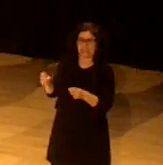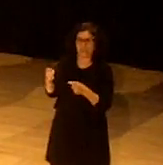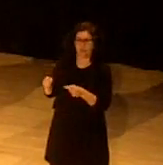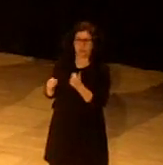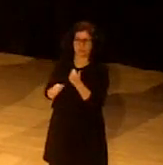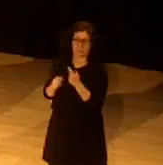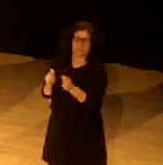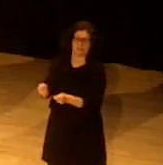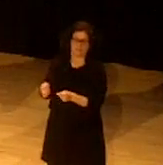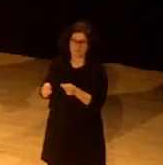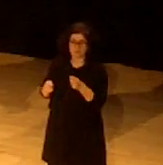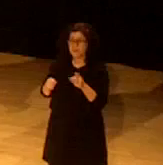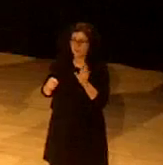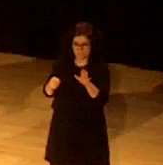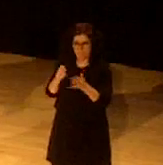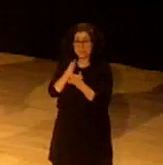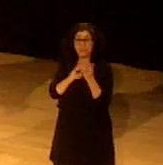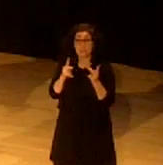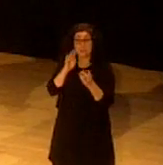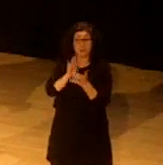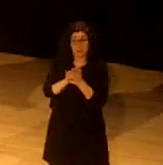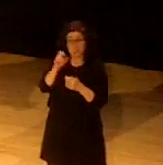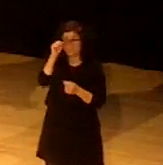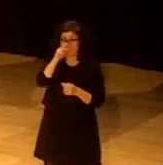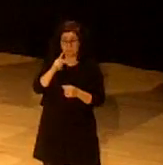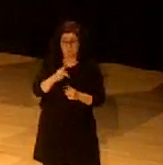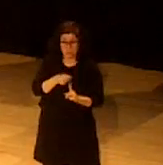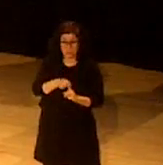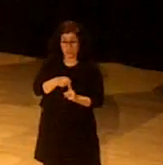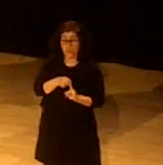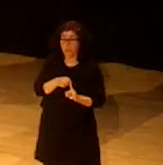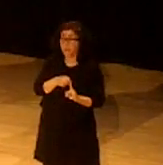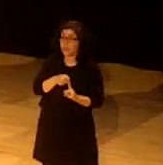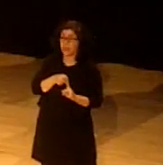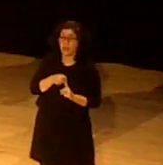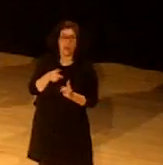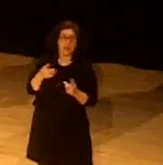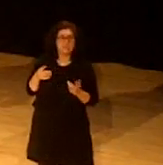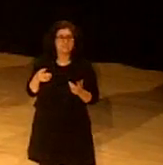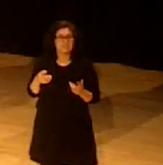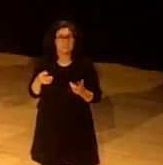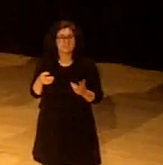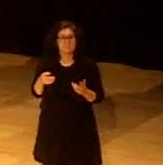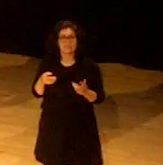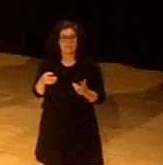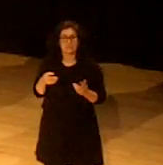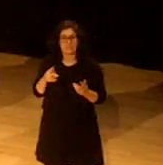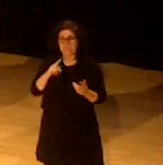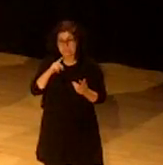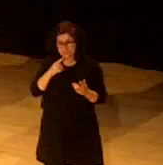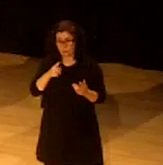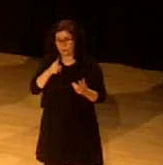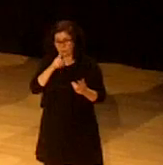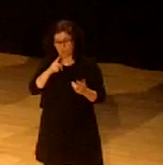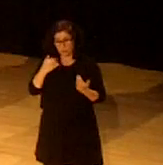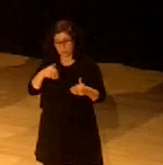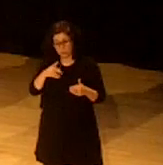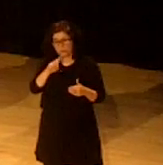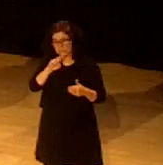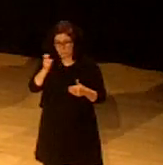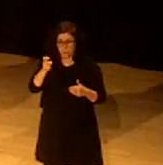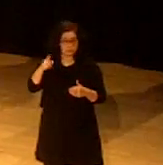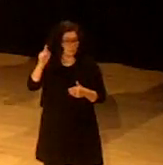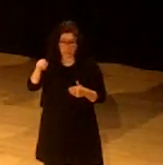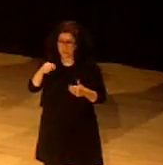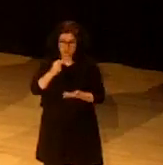are some people, for example, who believe that schizophrenia is a very sincere and real diagnosis that needs to be